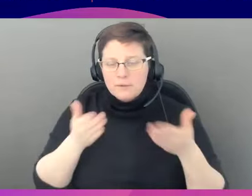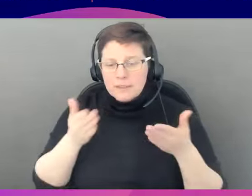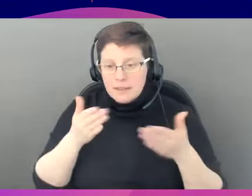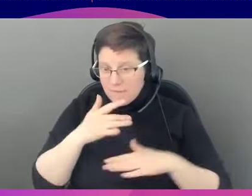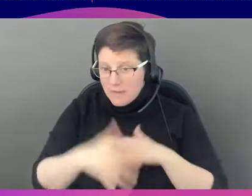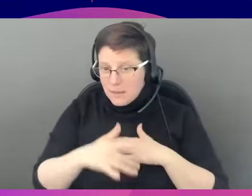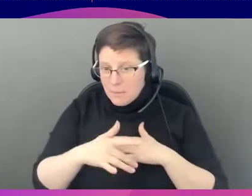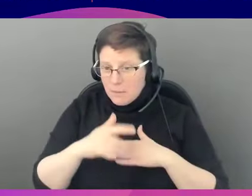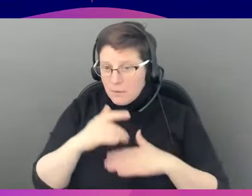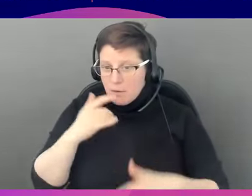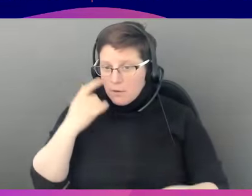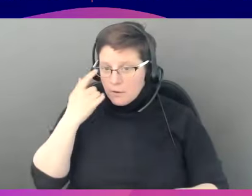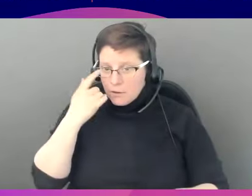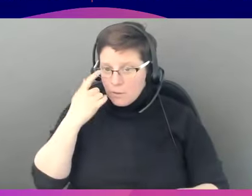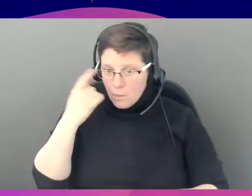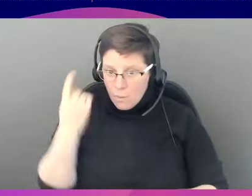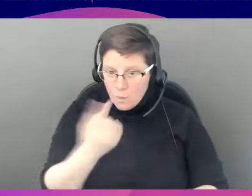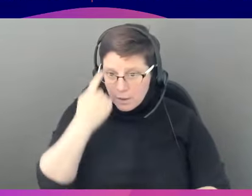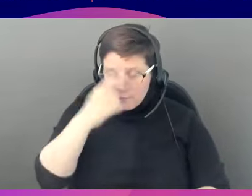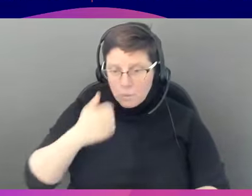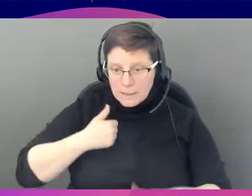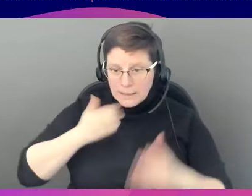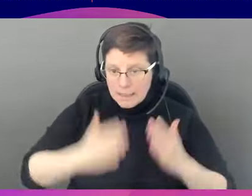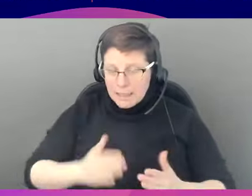for non-Canadian citizens?